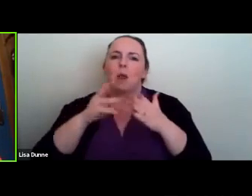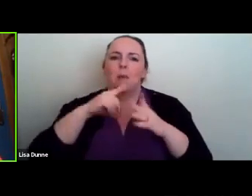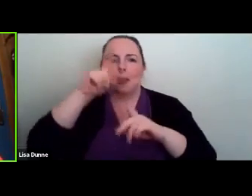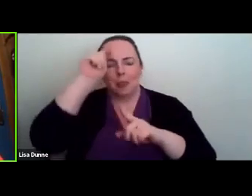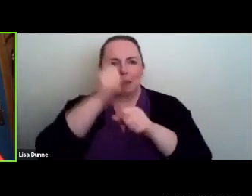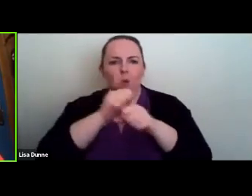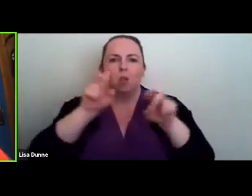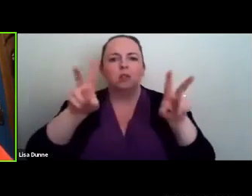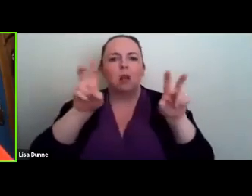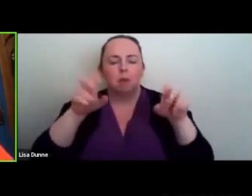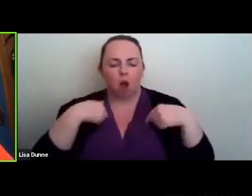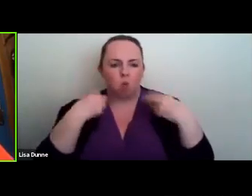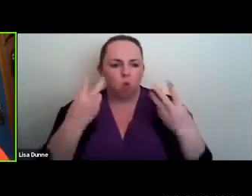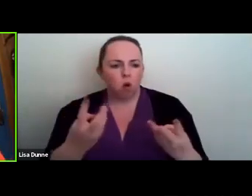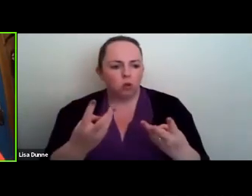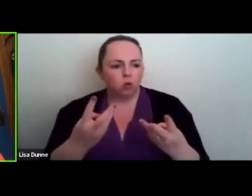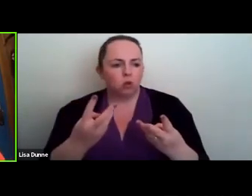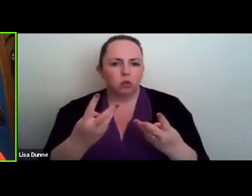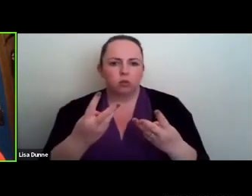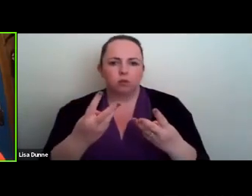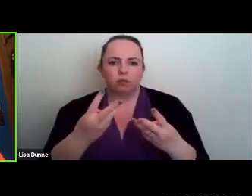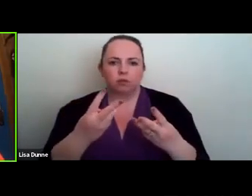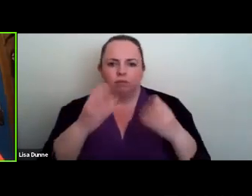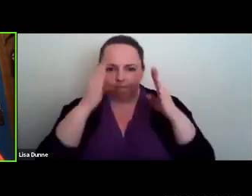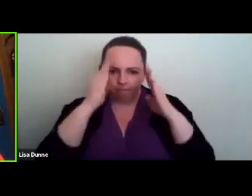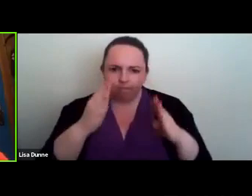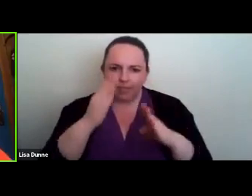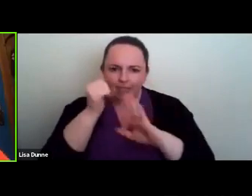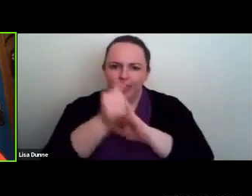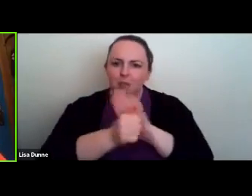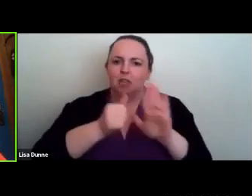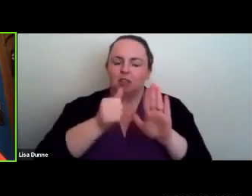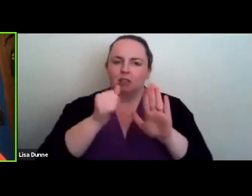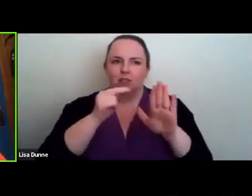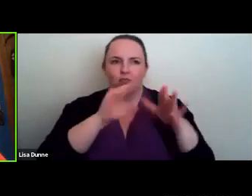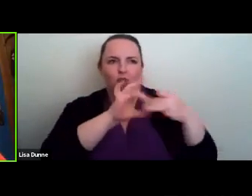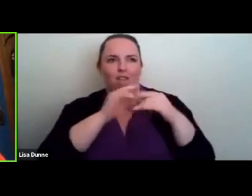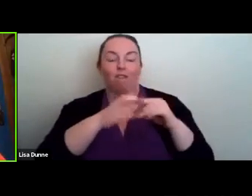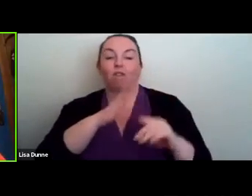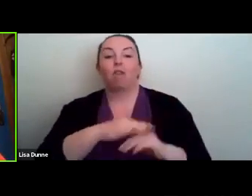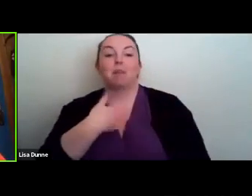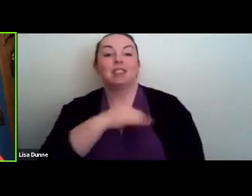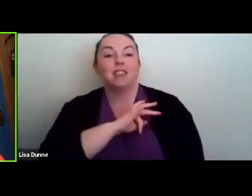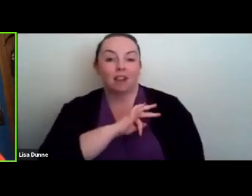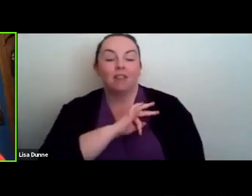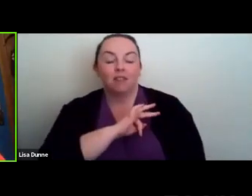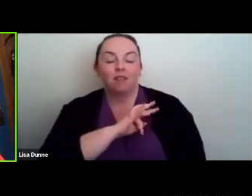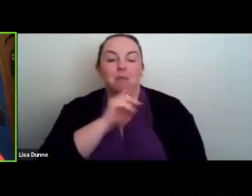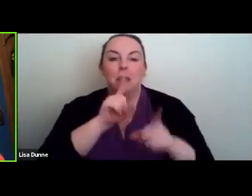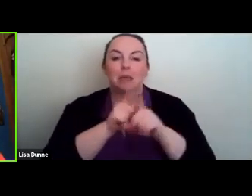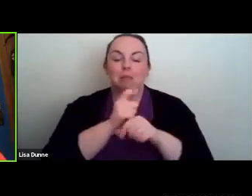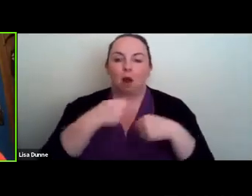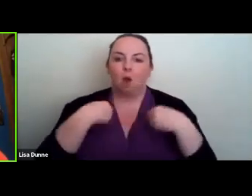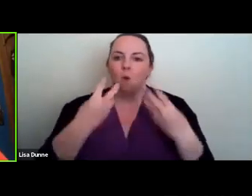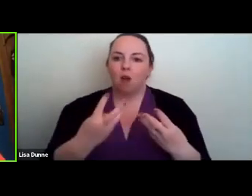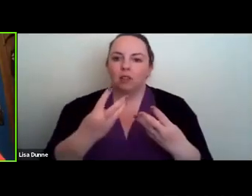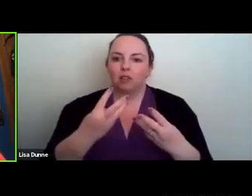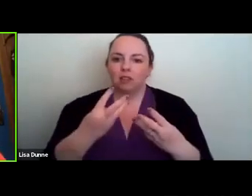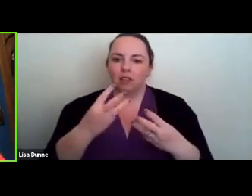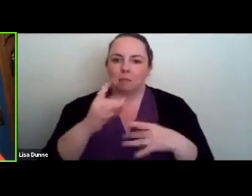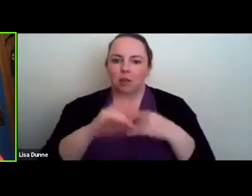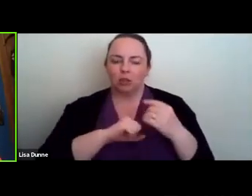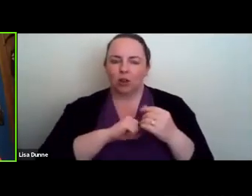I wanted to center it in an experience that is relevant to me, but also one that perhaps has not been